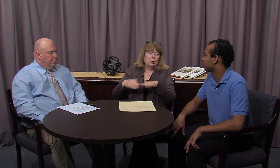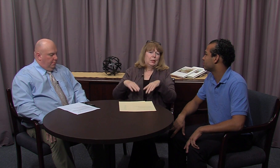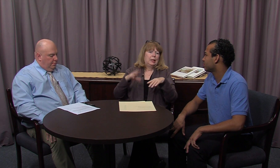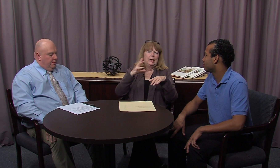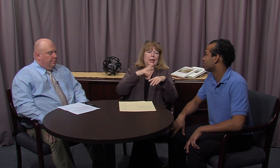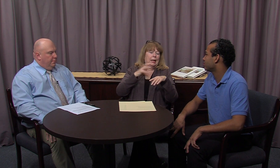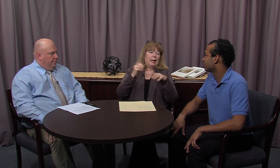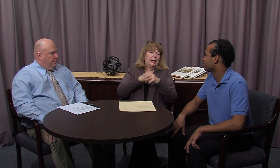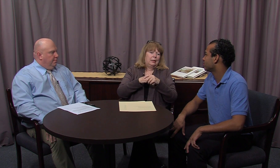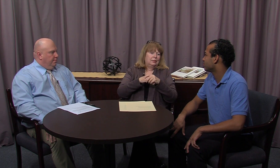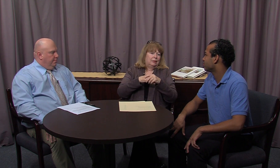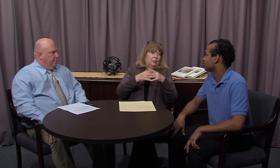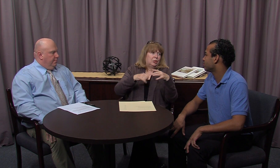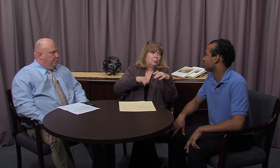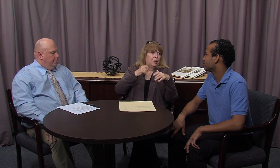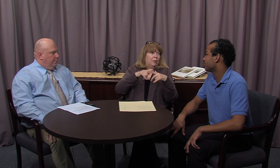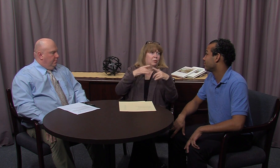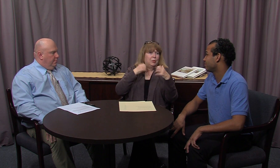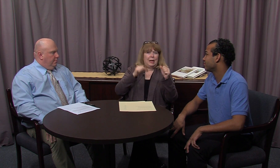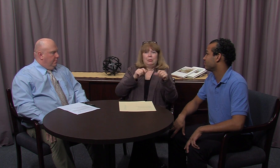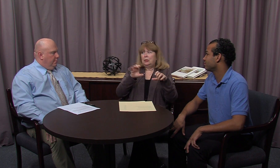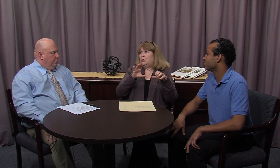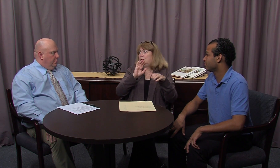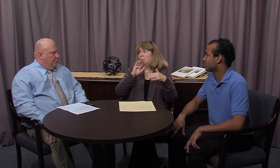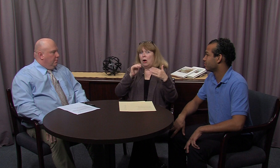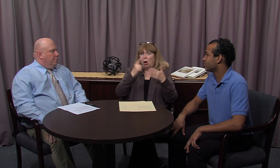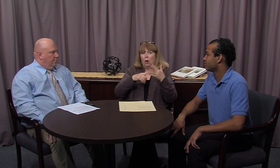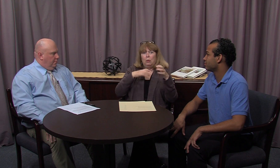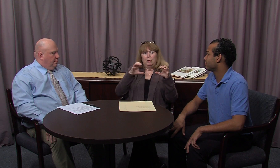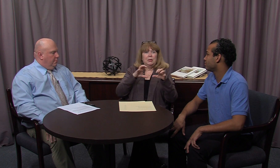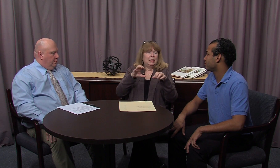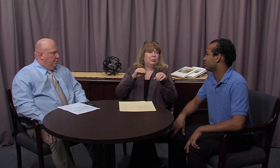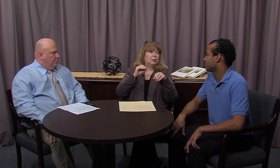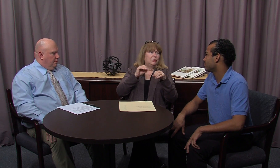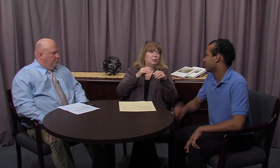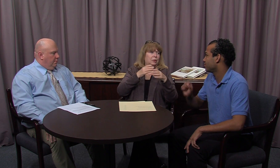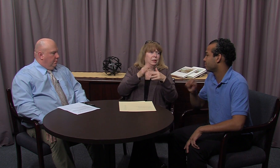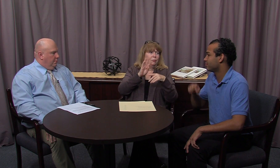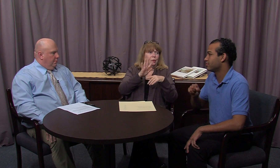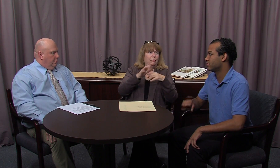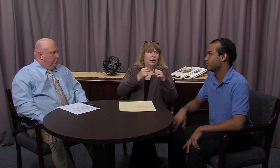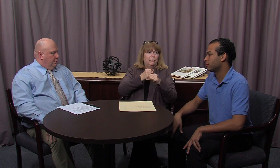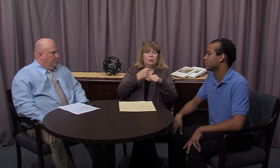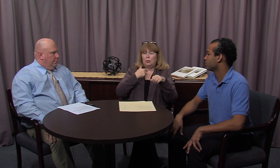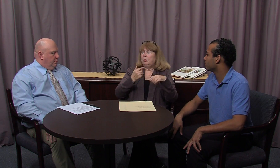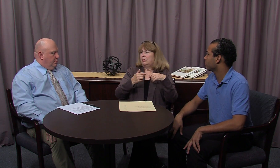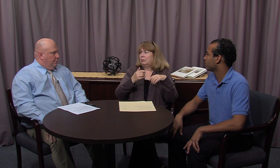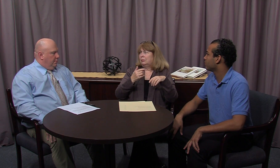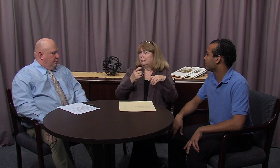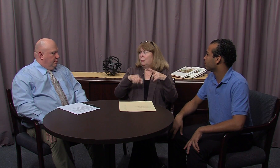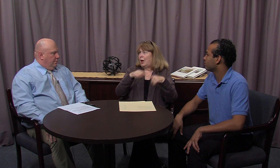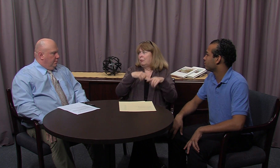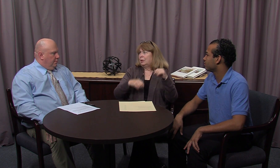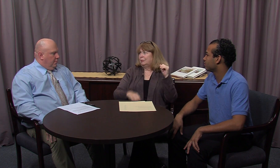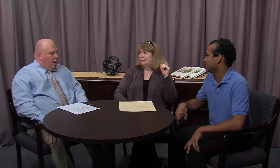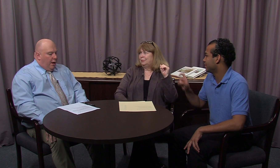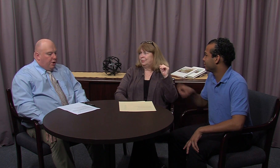community, and we're just proud to have been able to do all what we've been able to do in the 45 years we've been around. And you